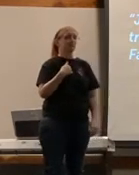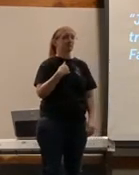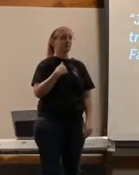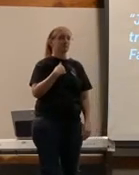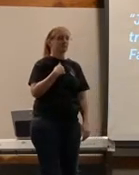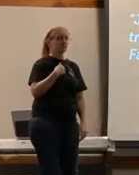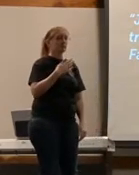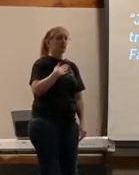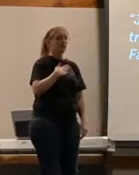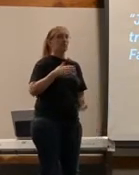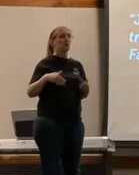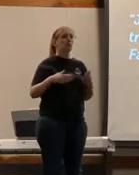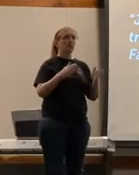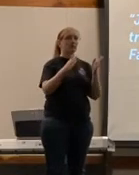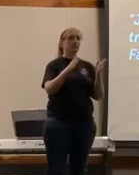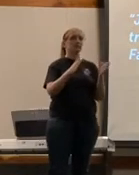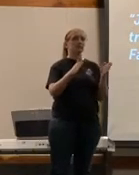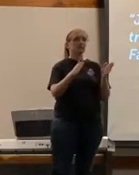I'm the way.